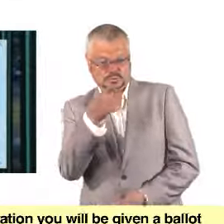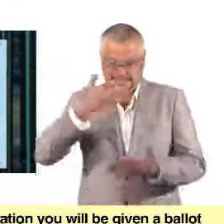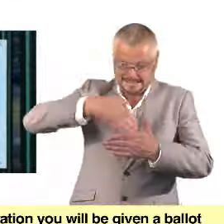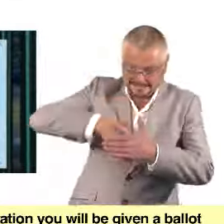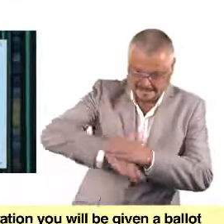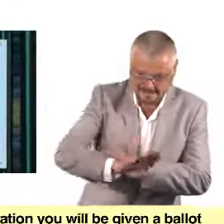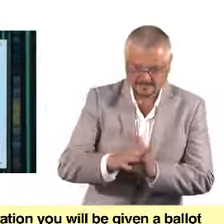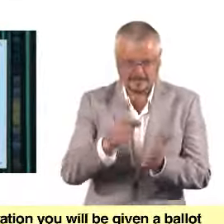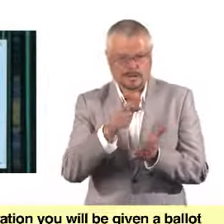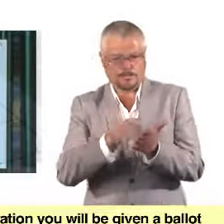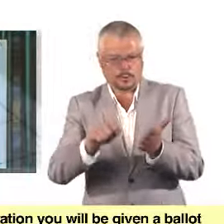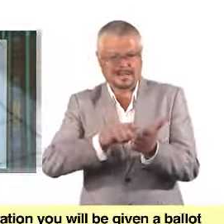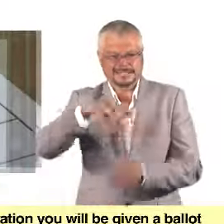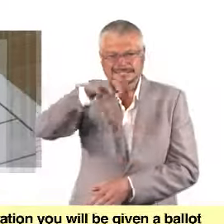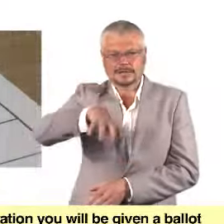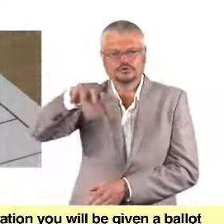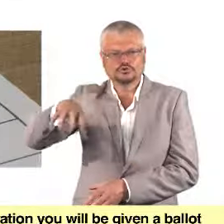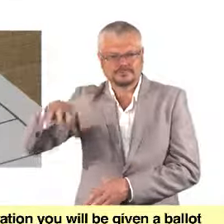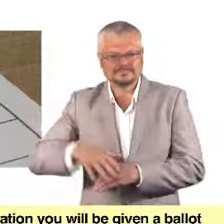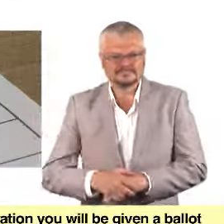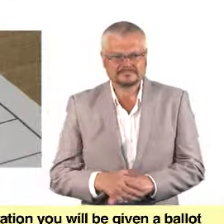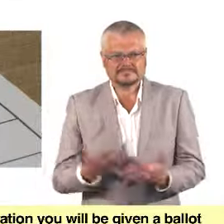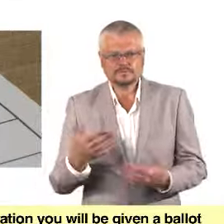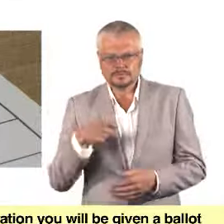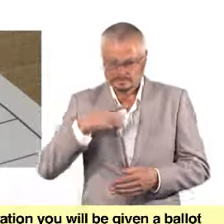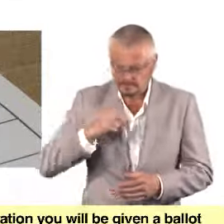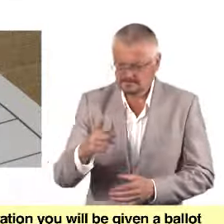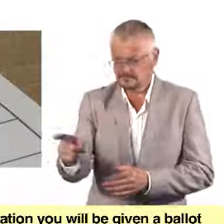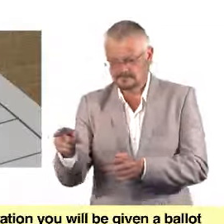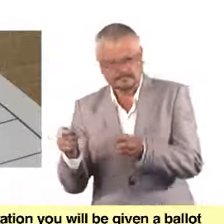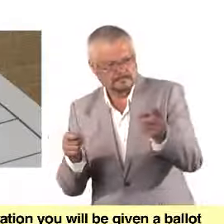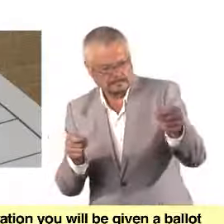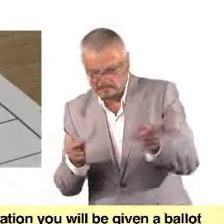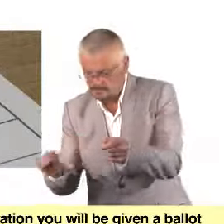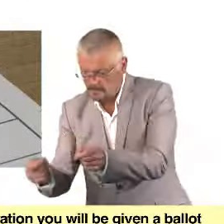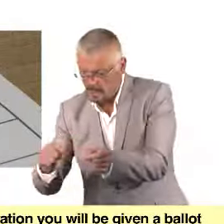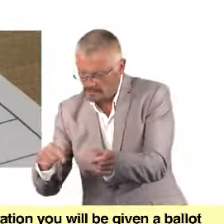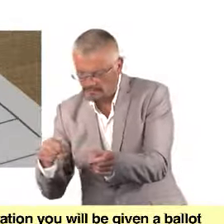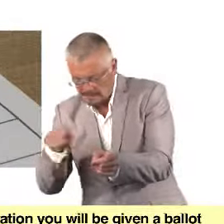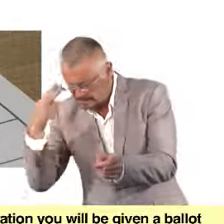When you enter a polling station, you will be given a ballot paper and directed to a polling booth.